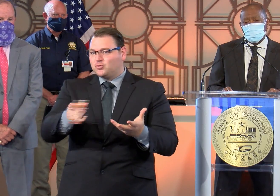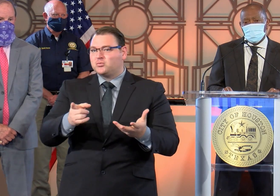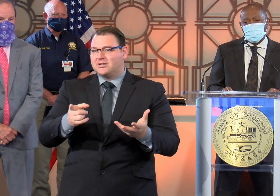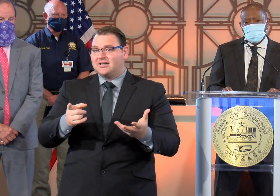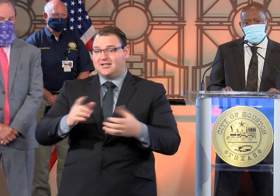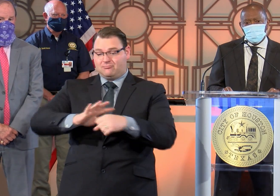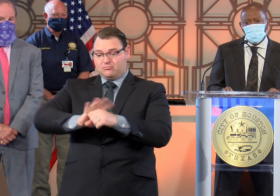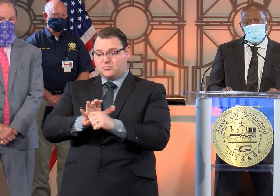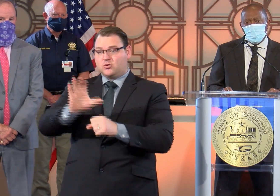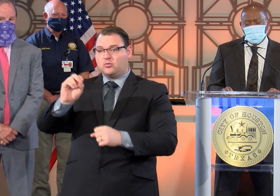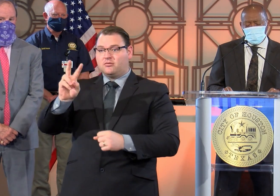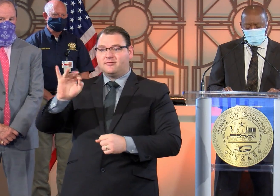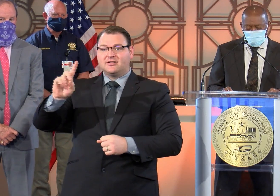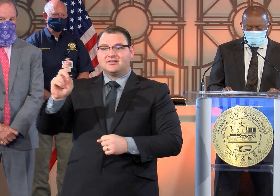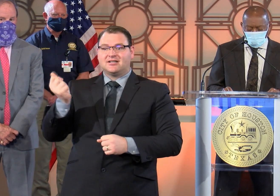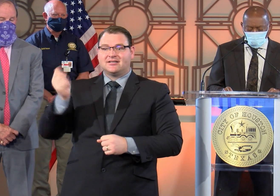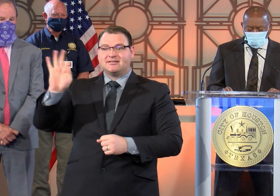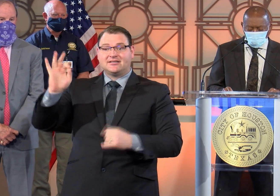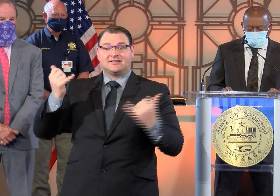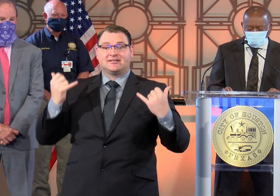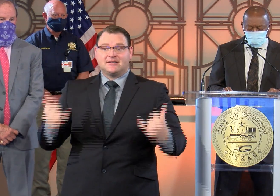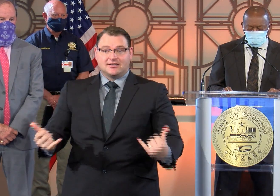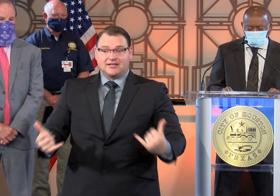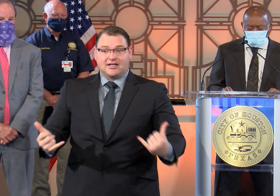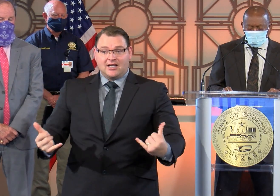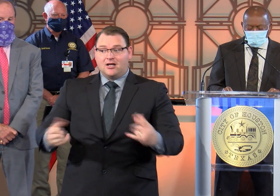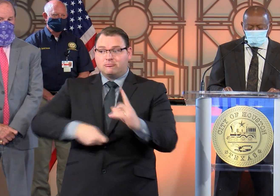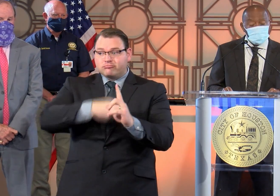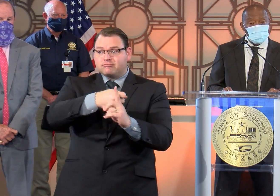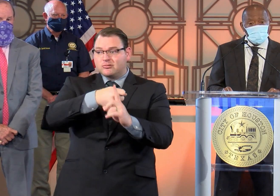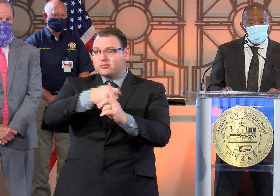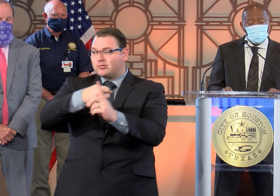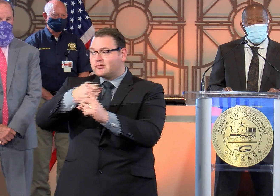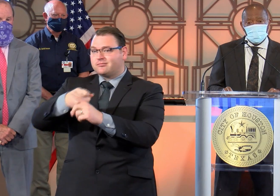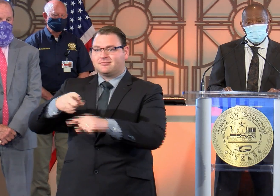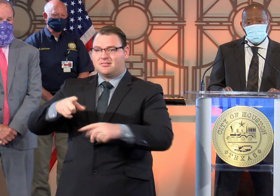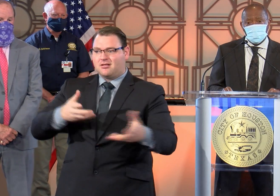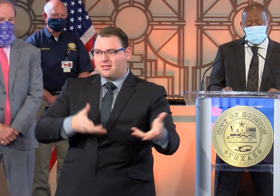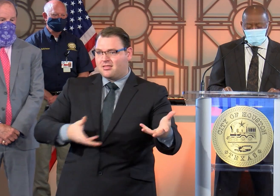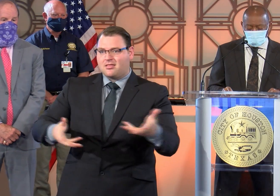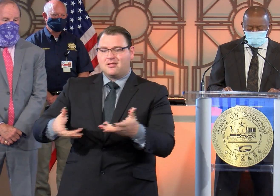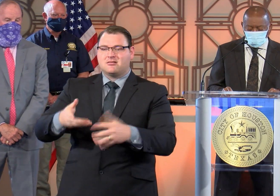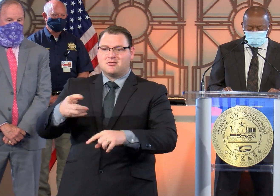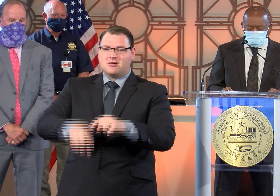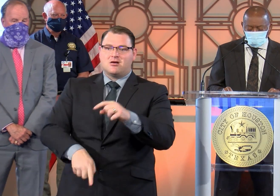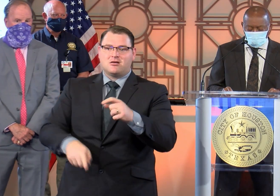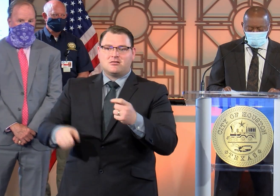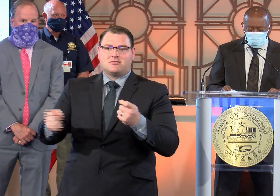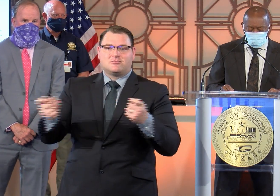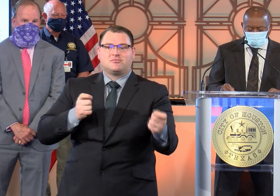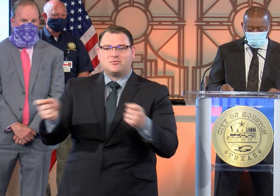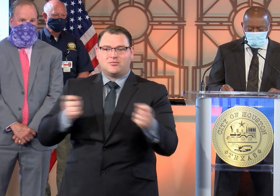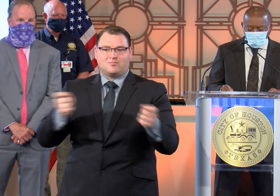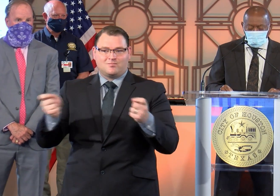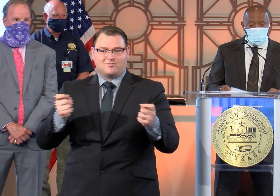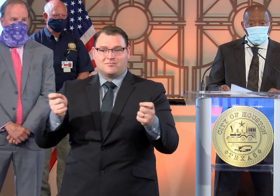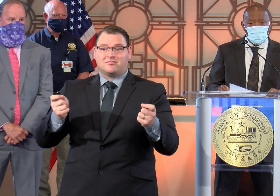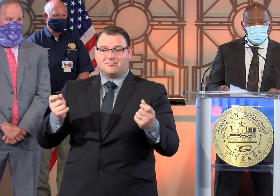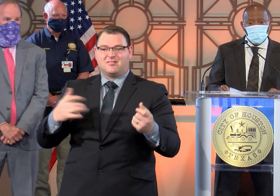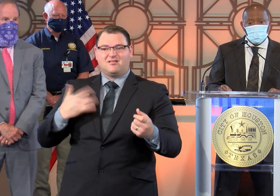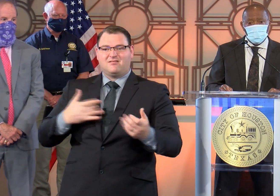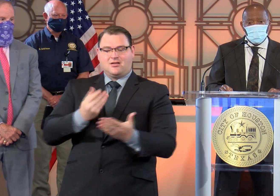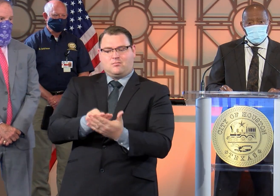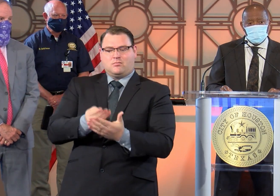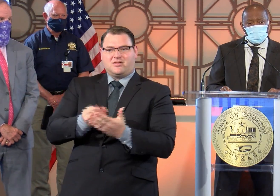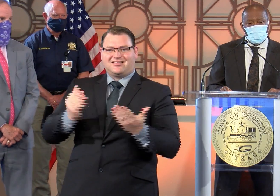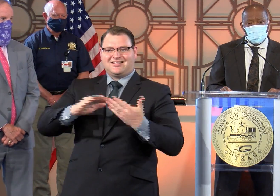of COVID-19, that these are some unstable times economically for the city of Houston, and so